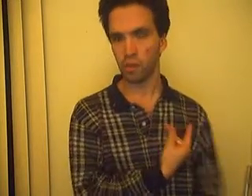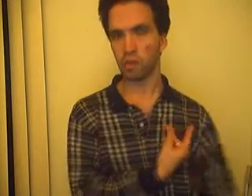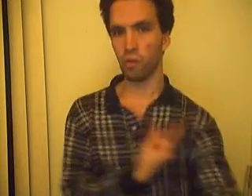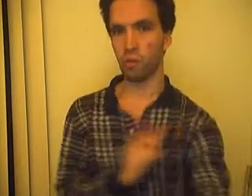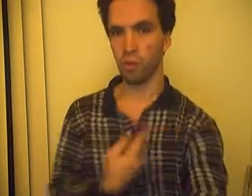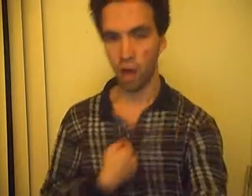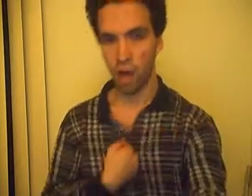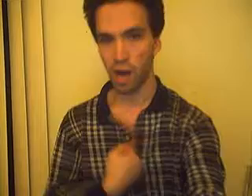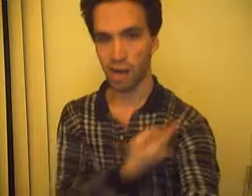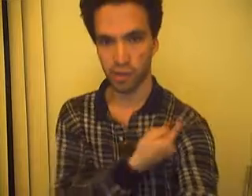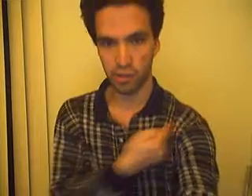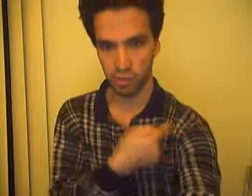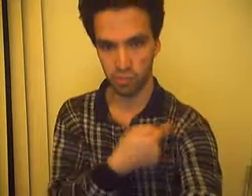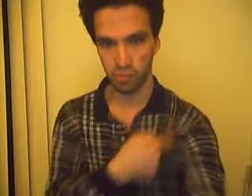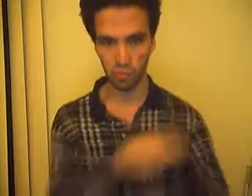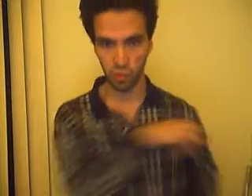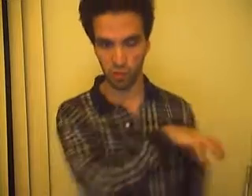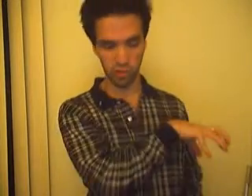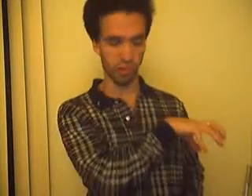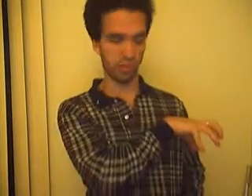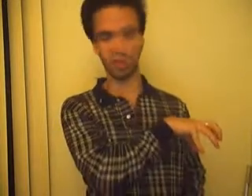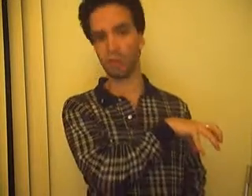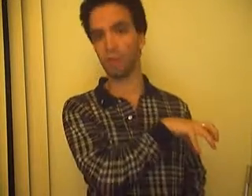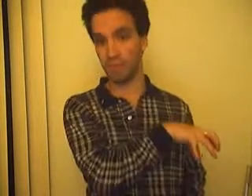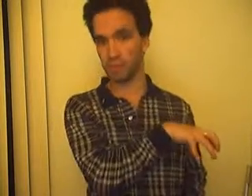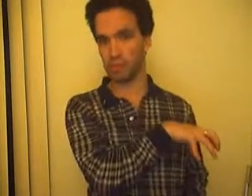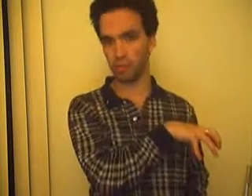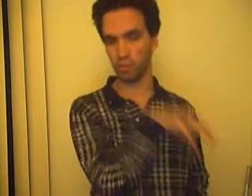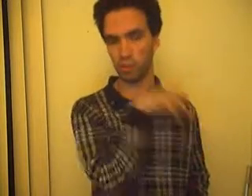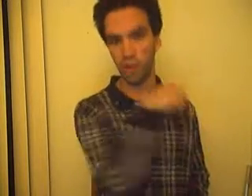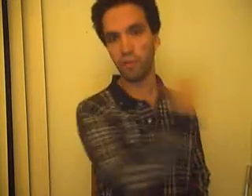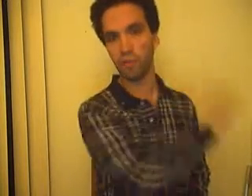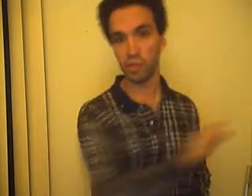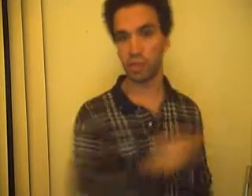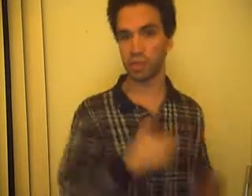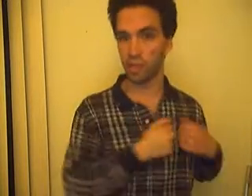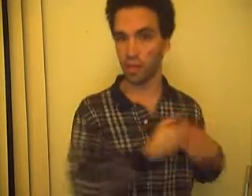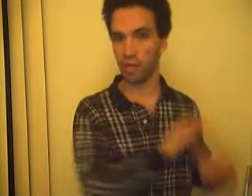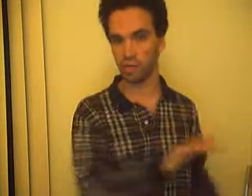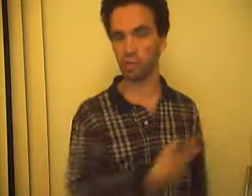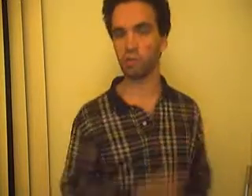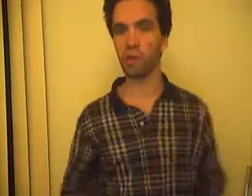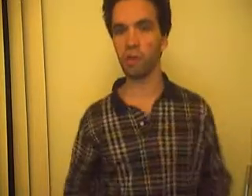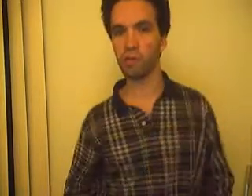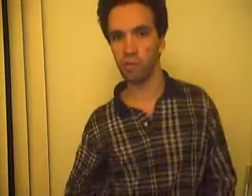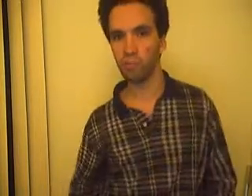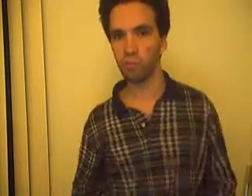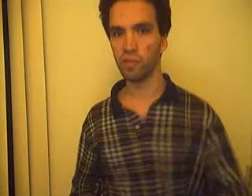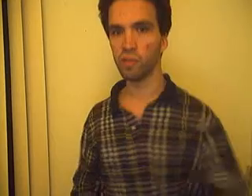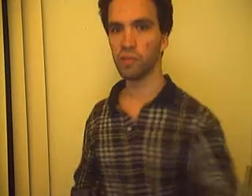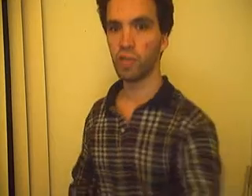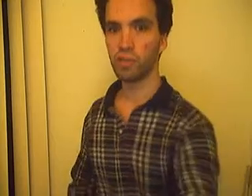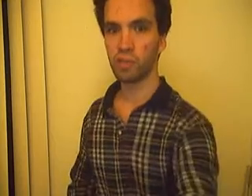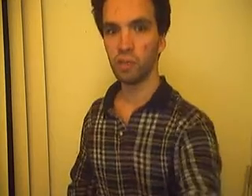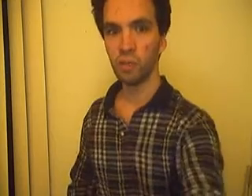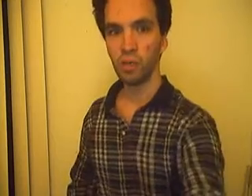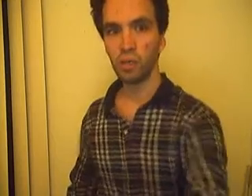So I and whatever is in this space, which I've already designated as sweetheart in the previous stanza. So